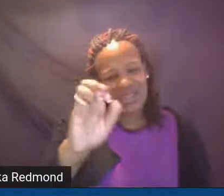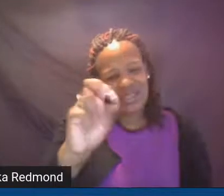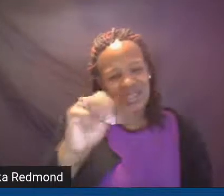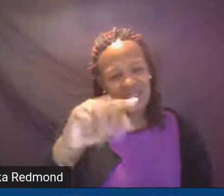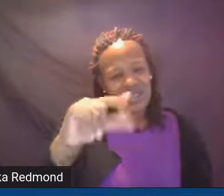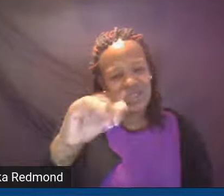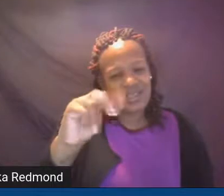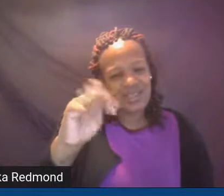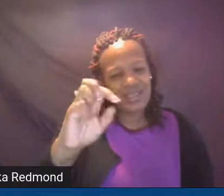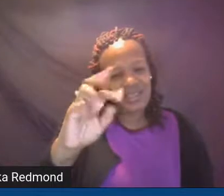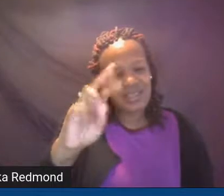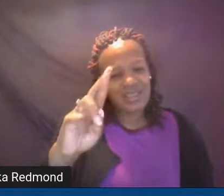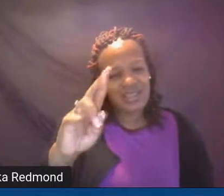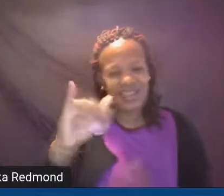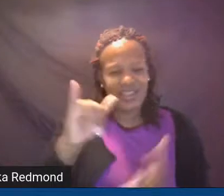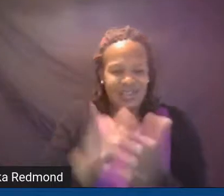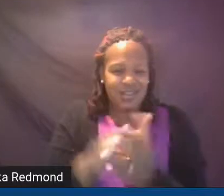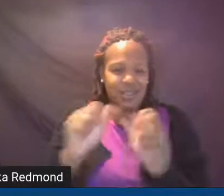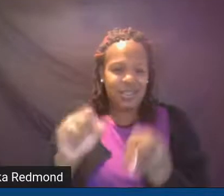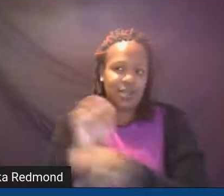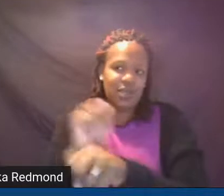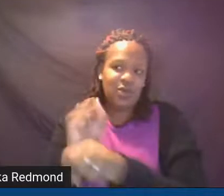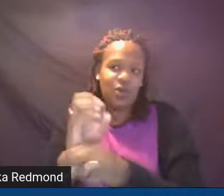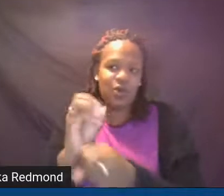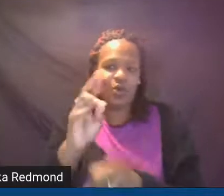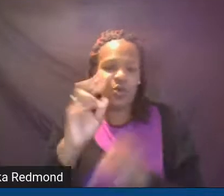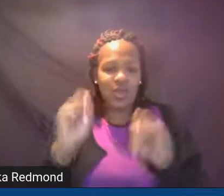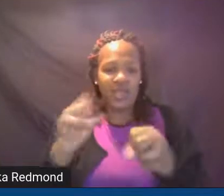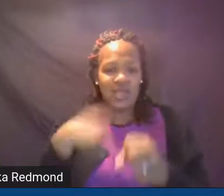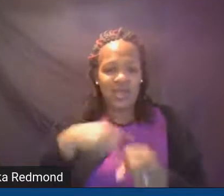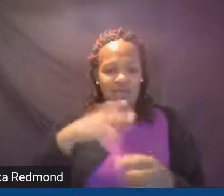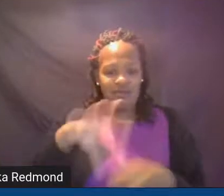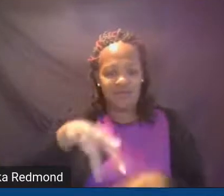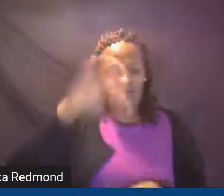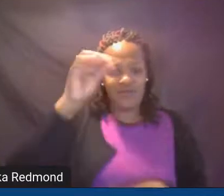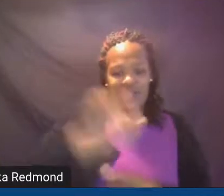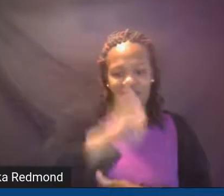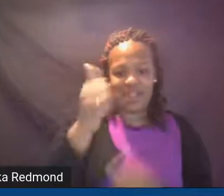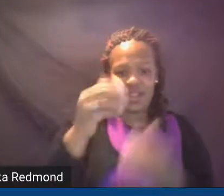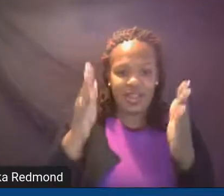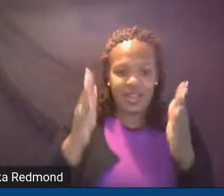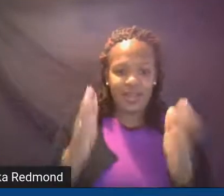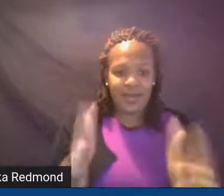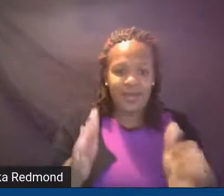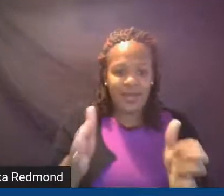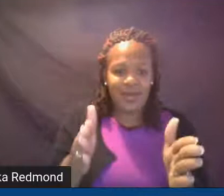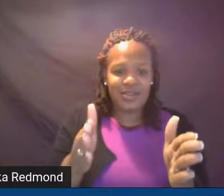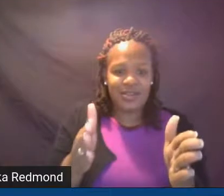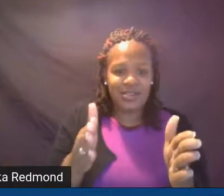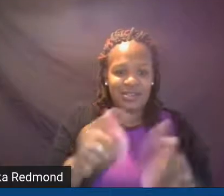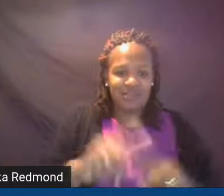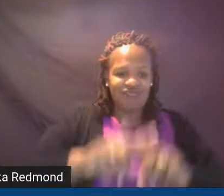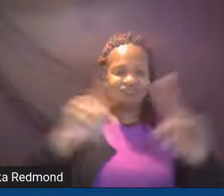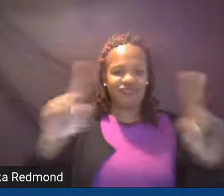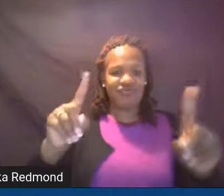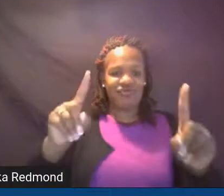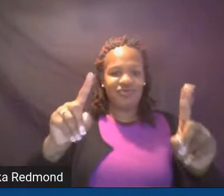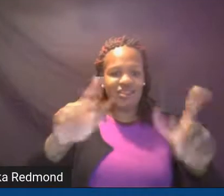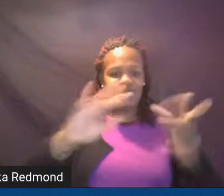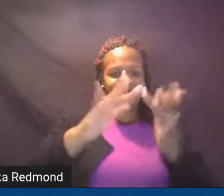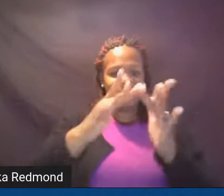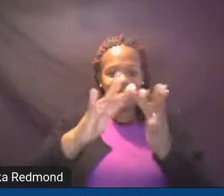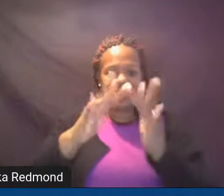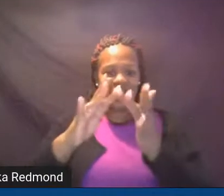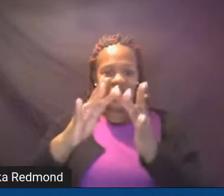and has that certainty to it? I think that being and this goes back to the topic of today, which is, you know, people in our industry have the